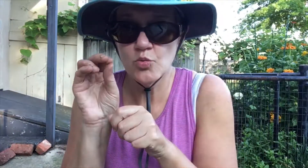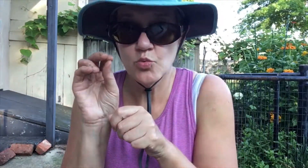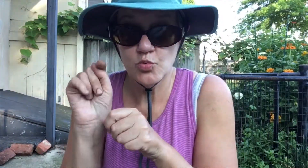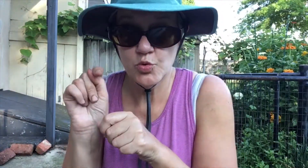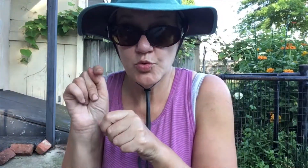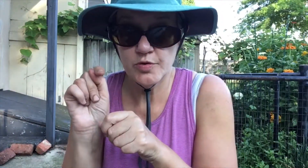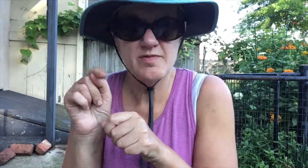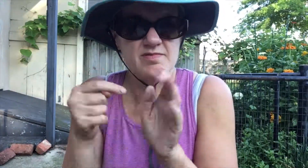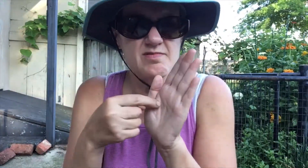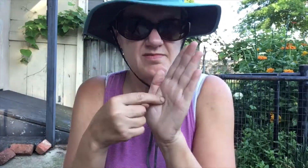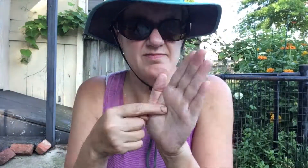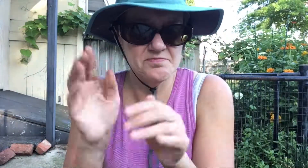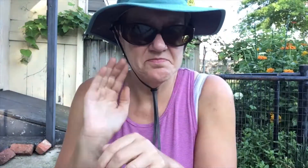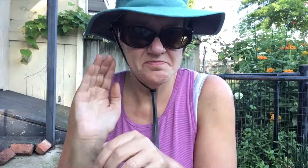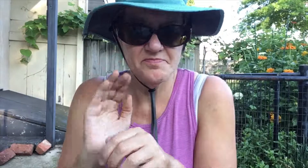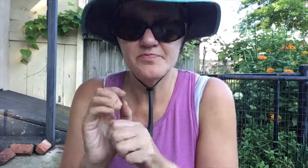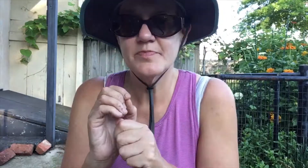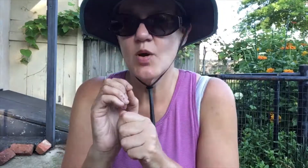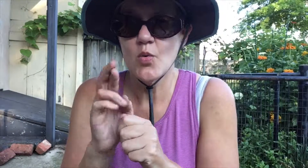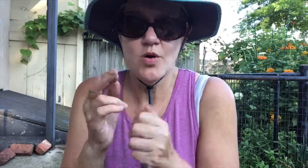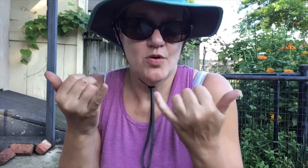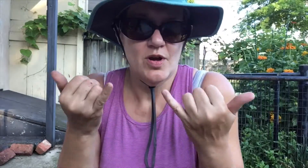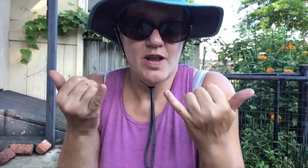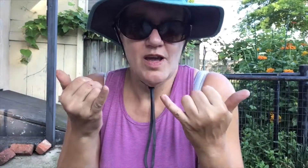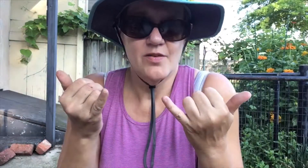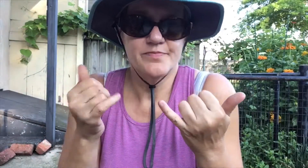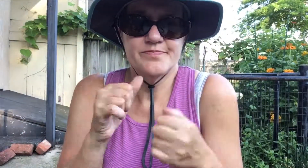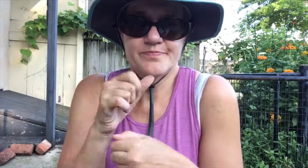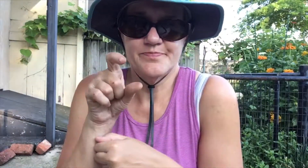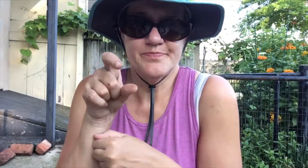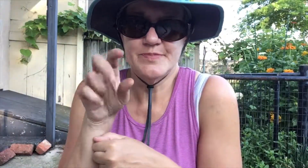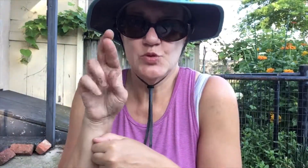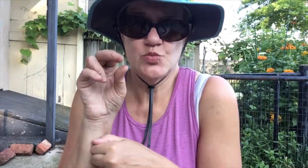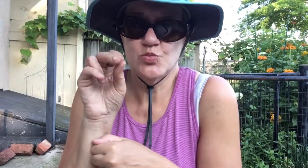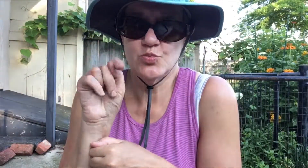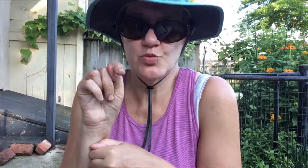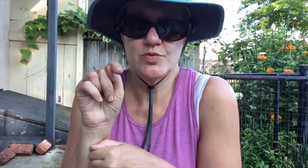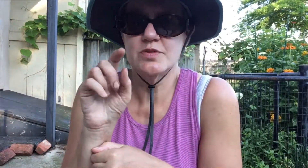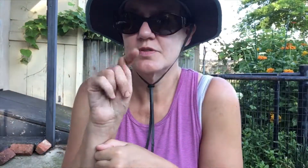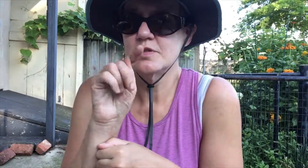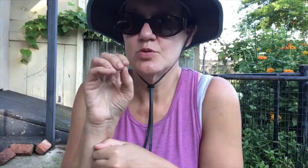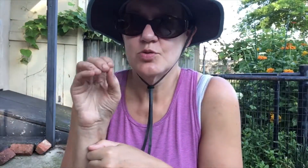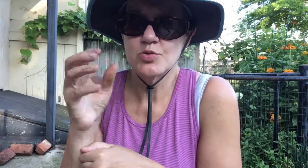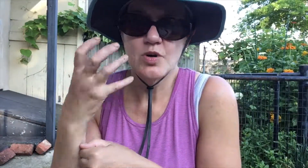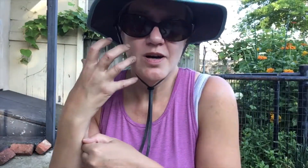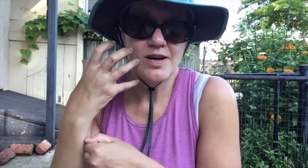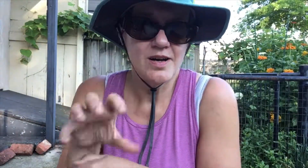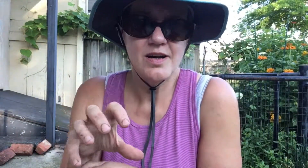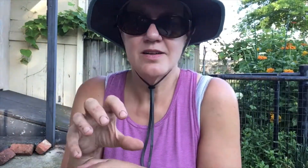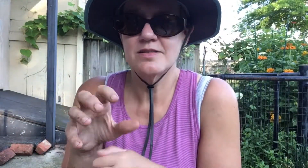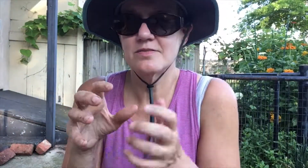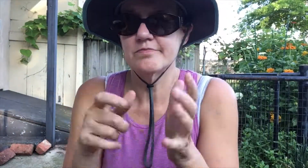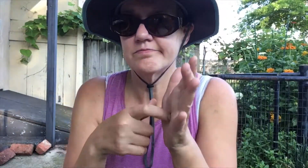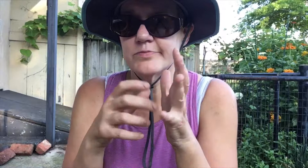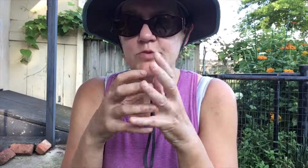you can cut the runners and root them, which I've showed you before, but I have plenty of strawberry plants. It's too